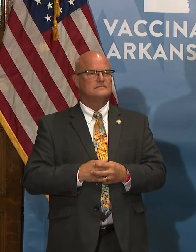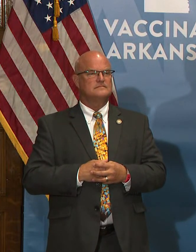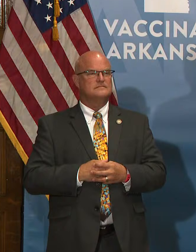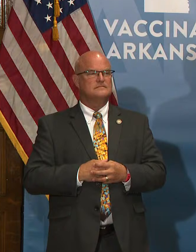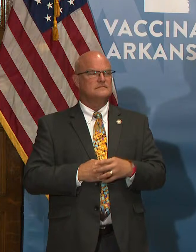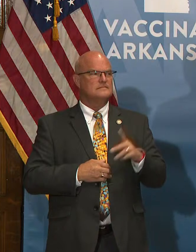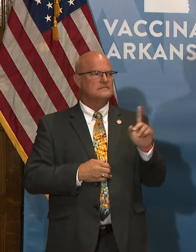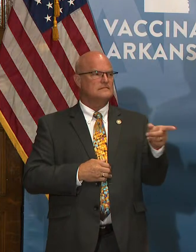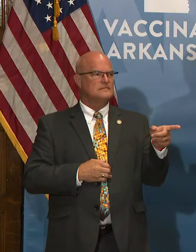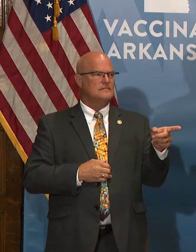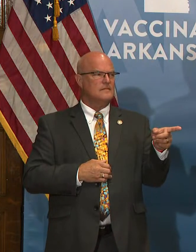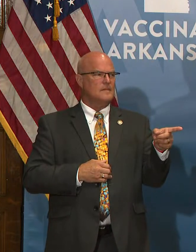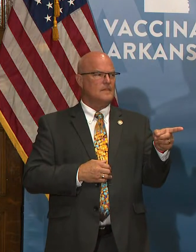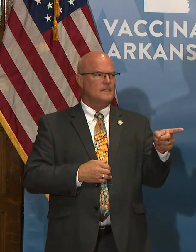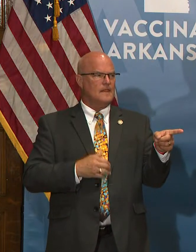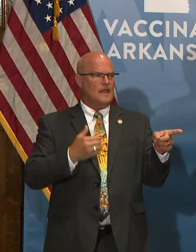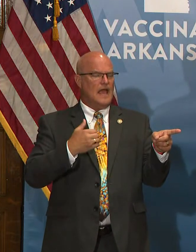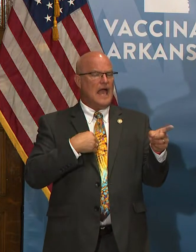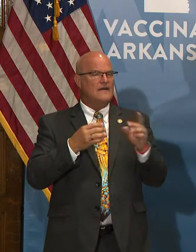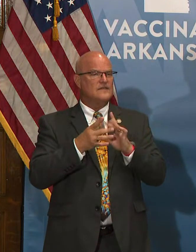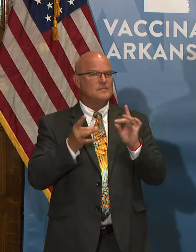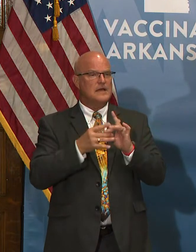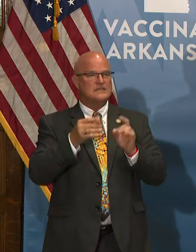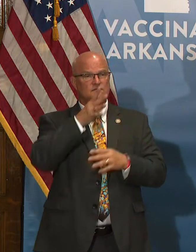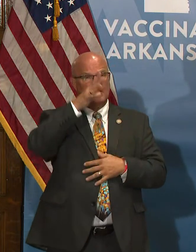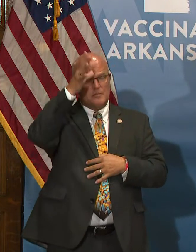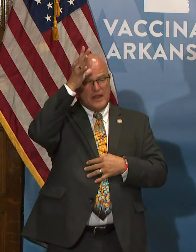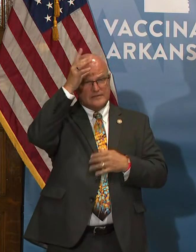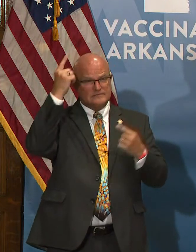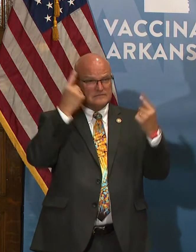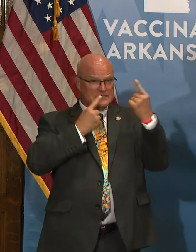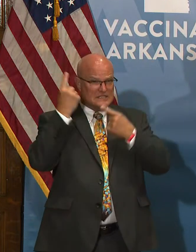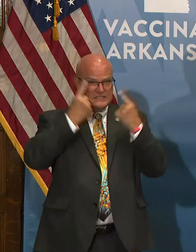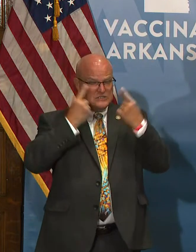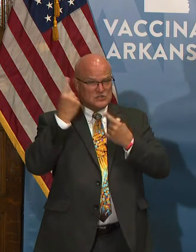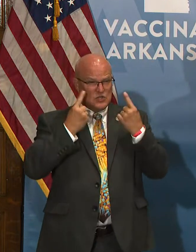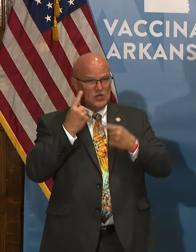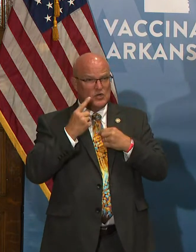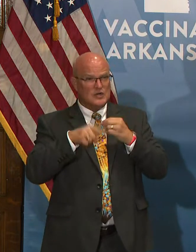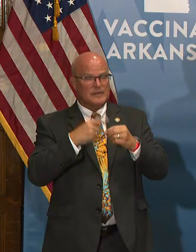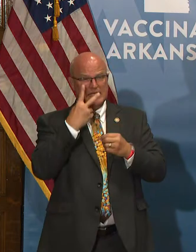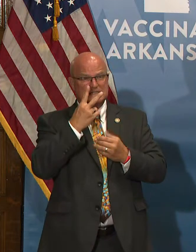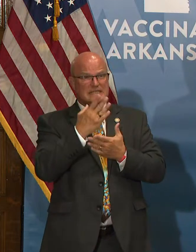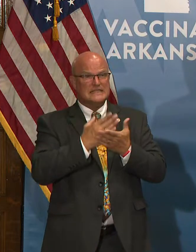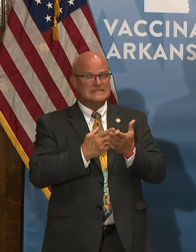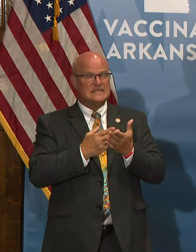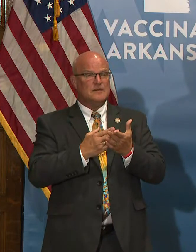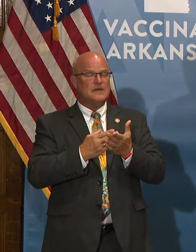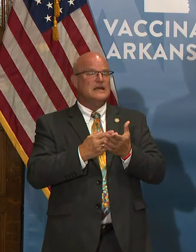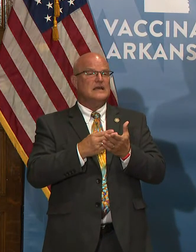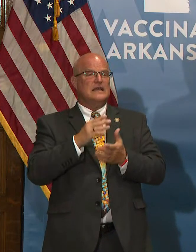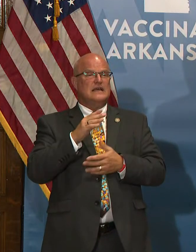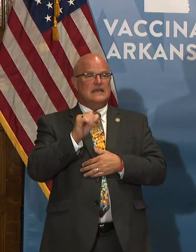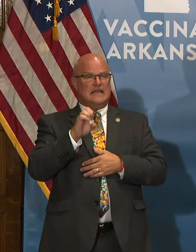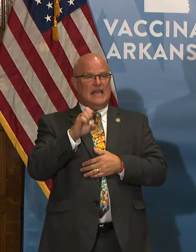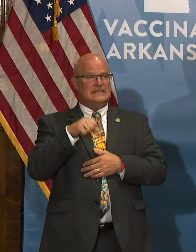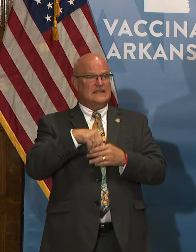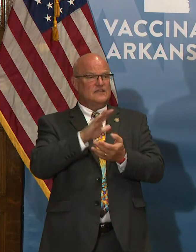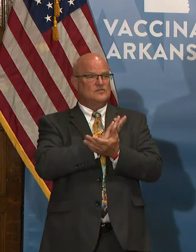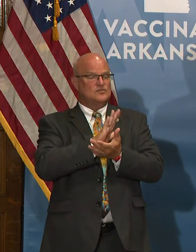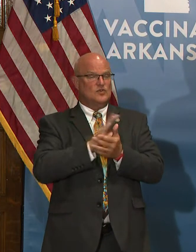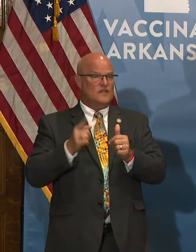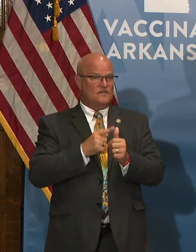All right, yes, ma'am. Do you have a message for parents who are concerned and worried after seeing some COVID cases at their kids' school for the first